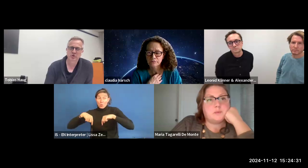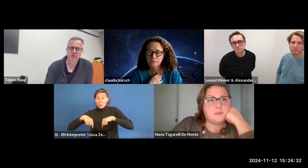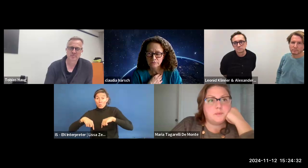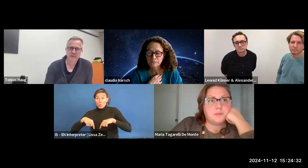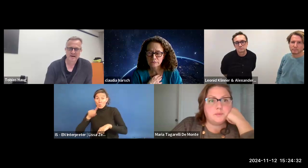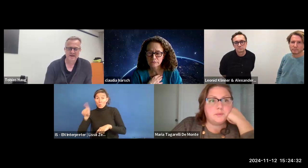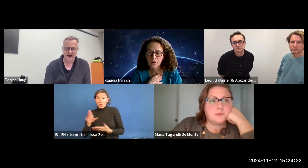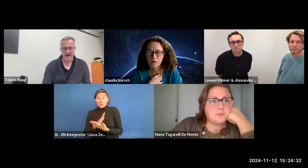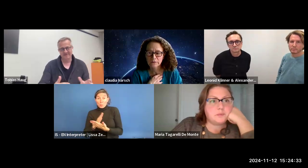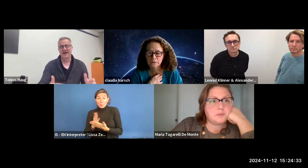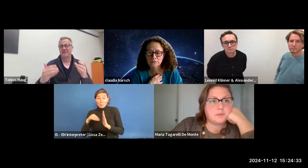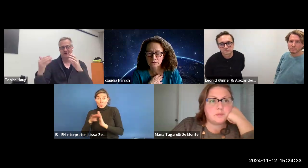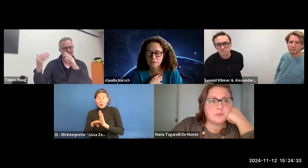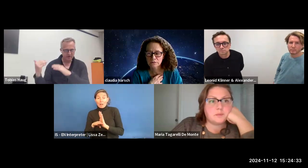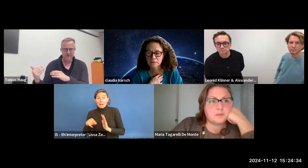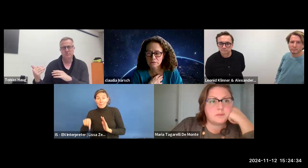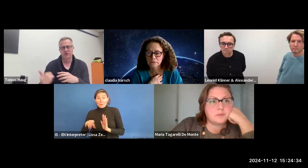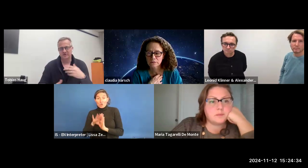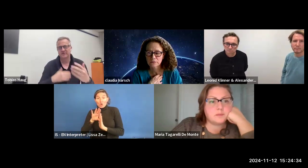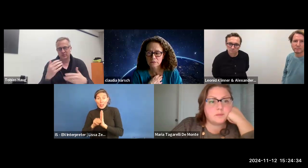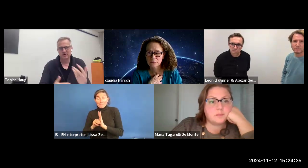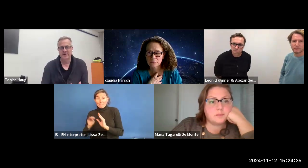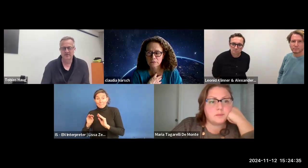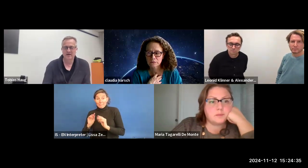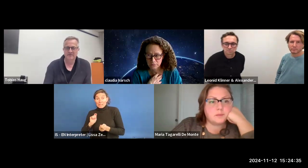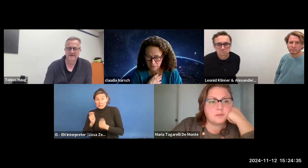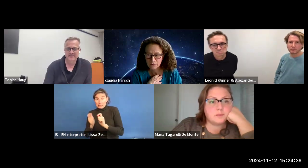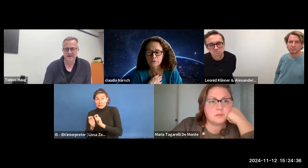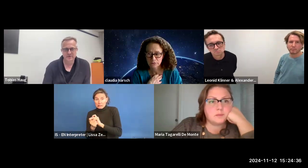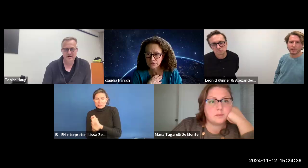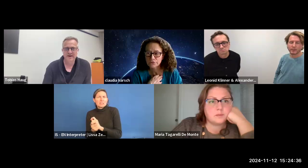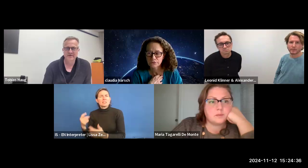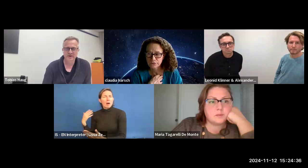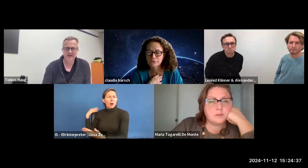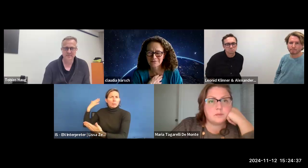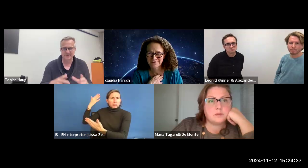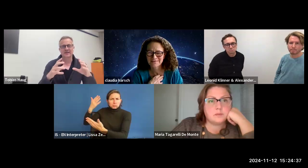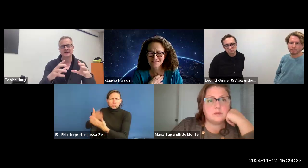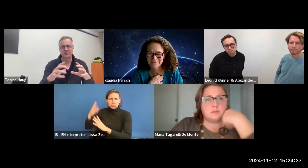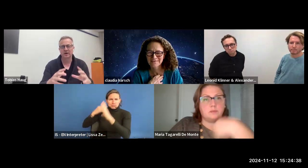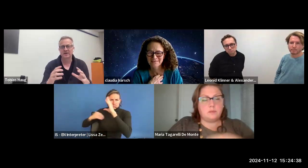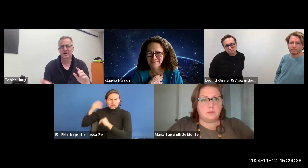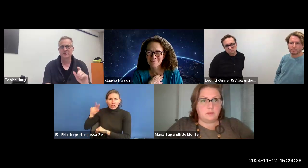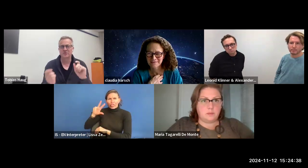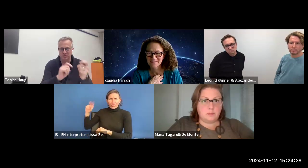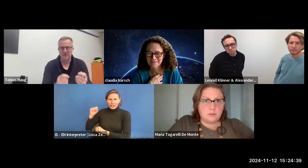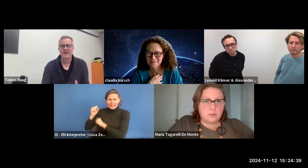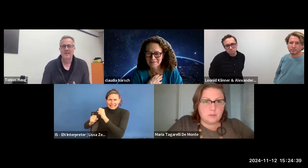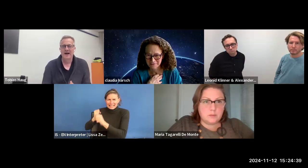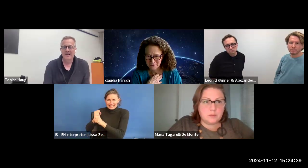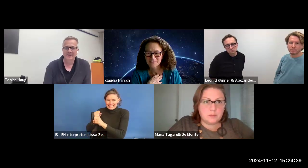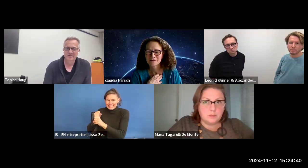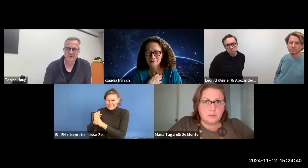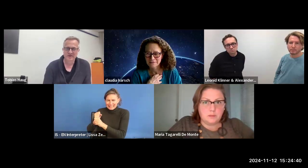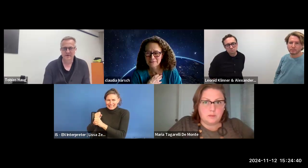the interpreting program. And we have a lot of experience. We have done this now for the last 30 years, but still it's now the right time